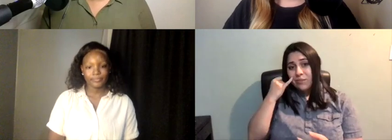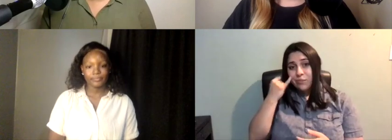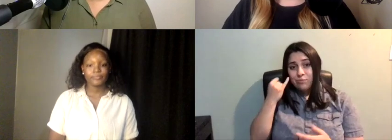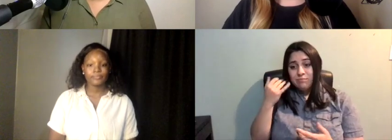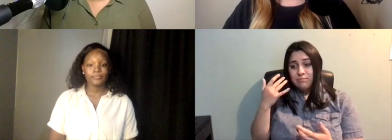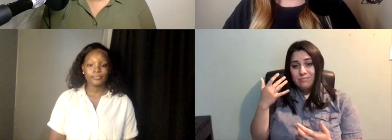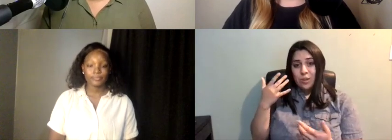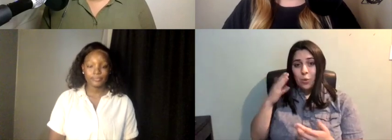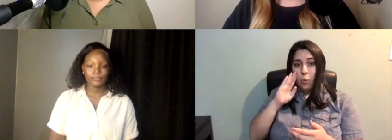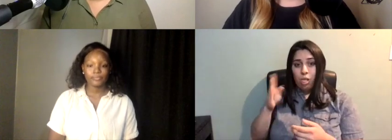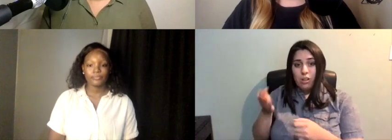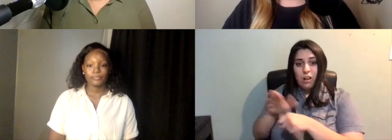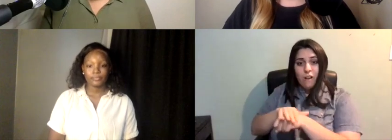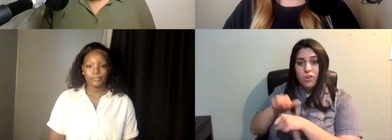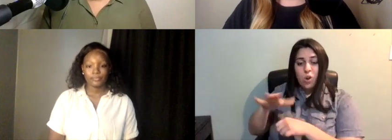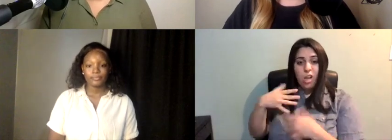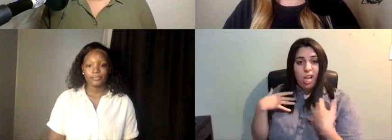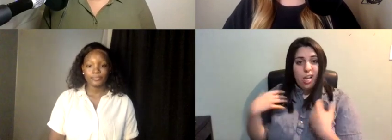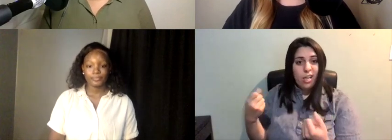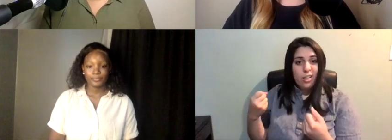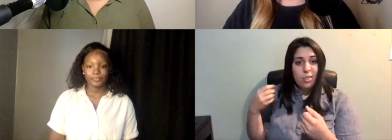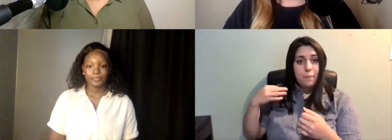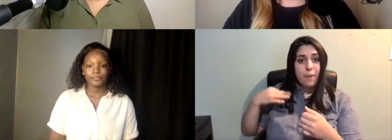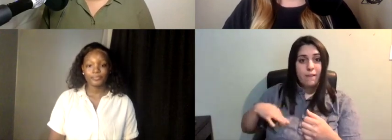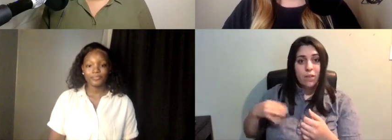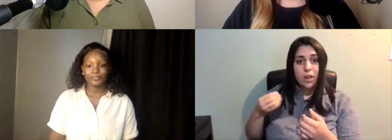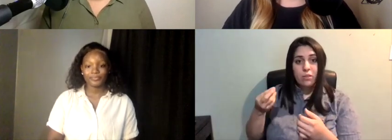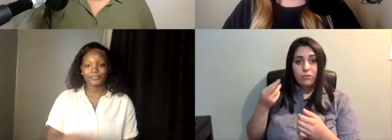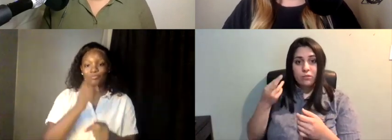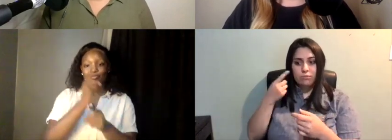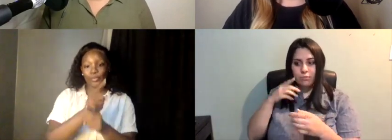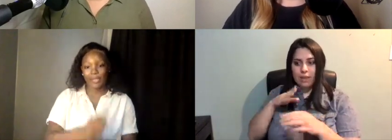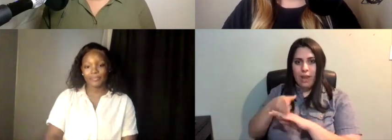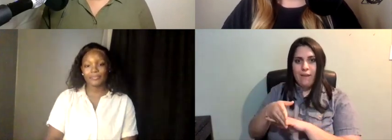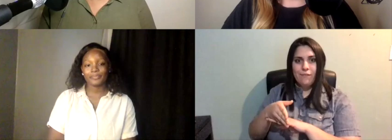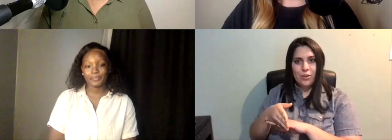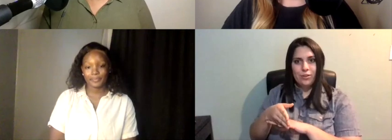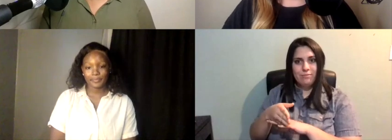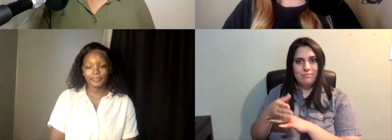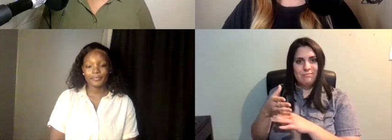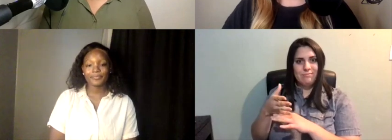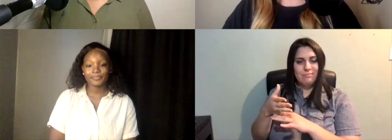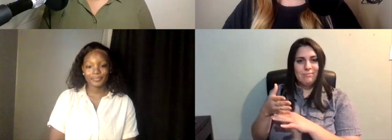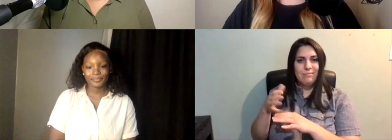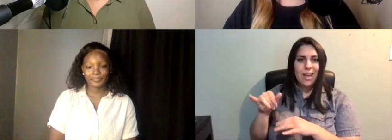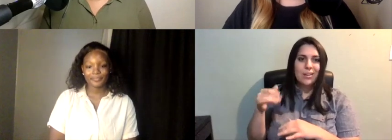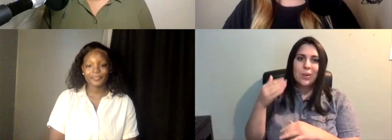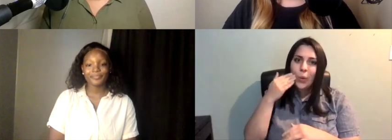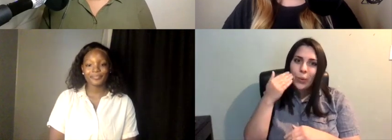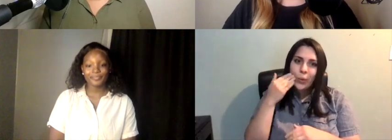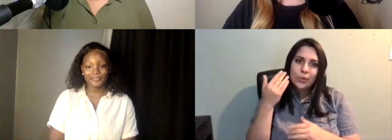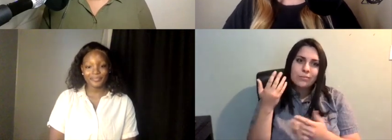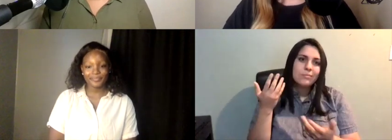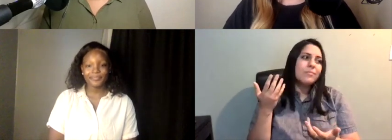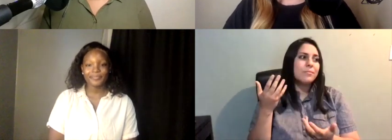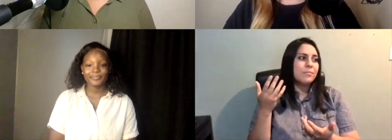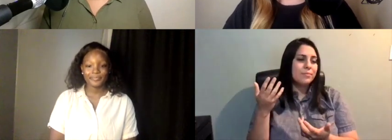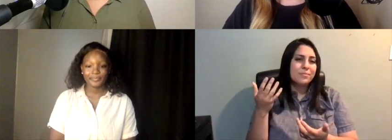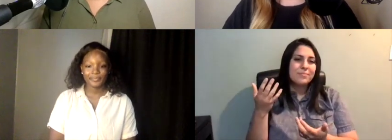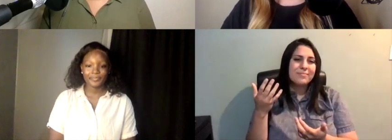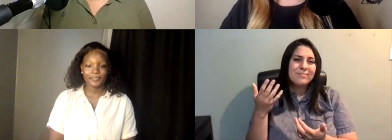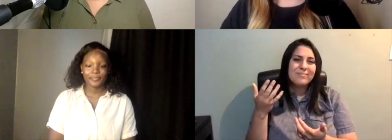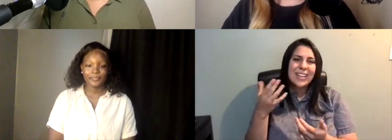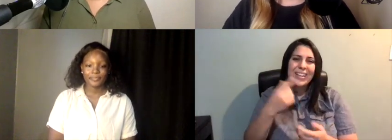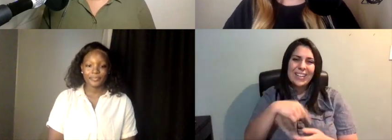your your health benefits for any amount of time after, you know? So if anyone's, like, a